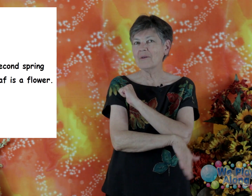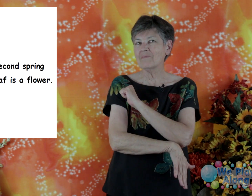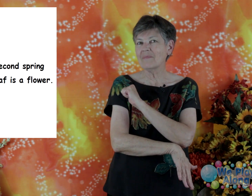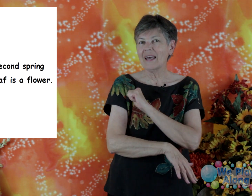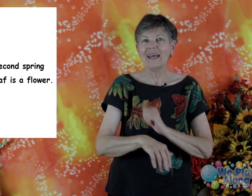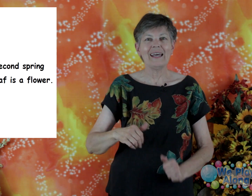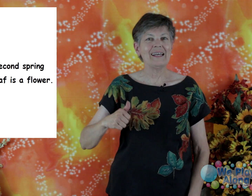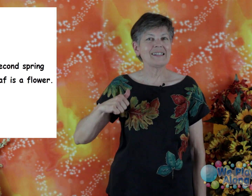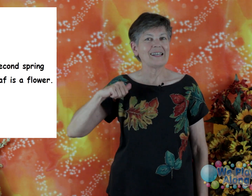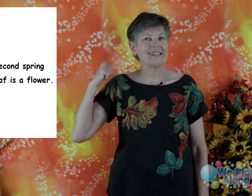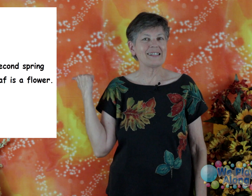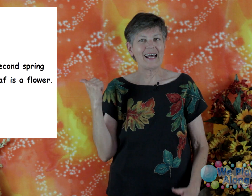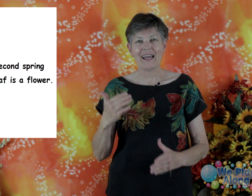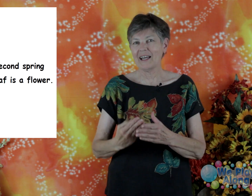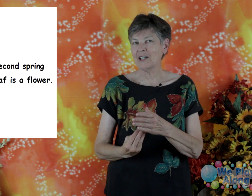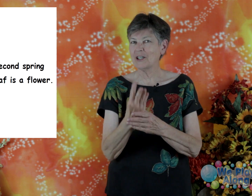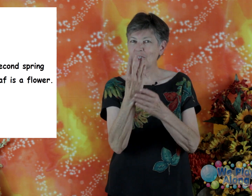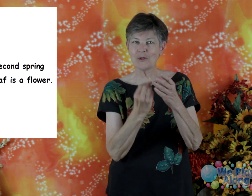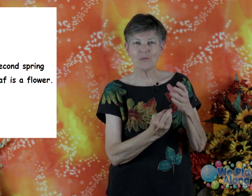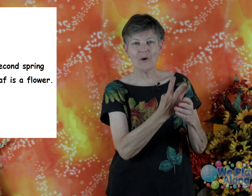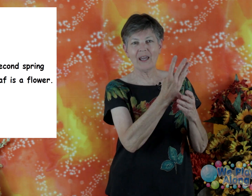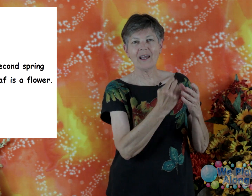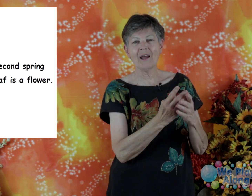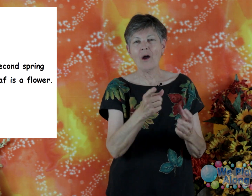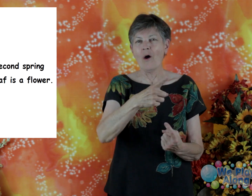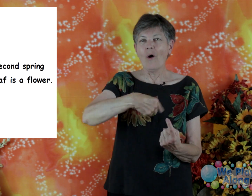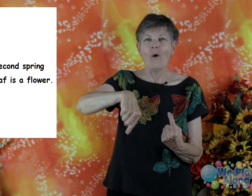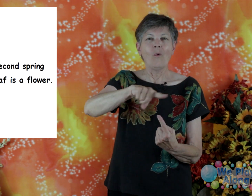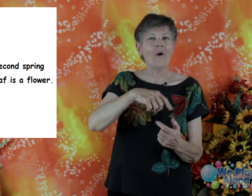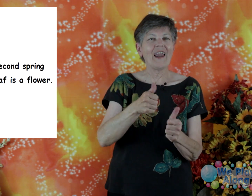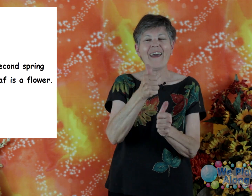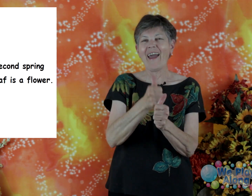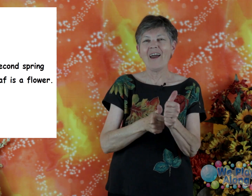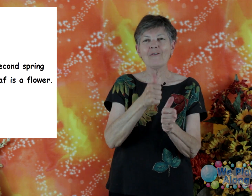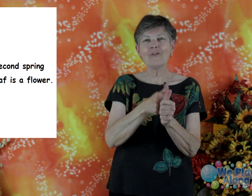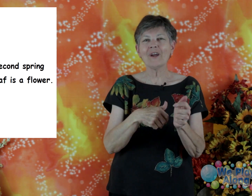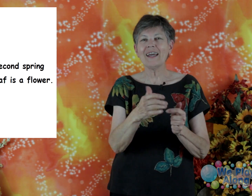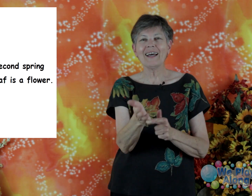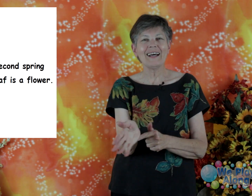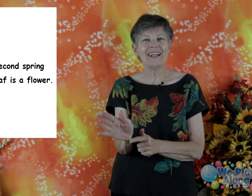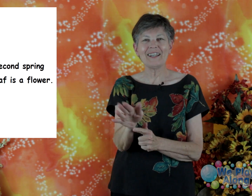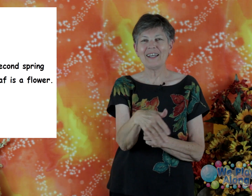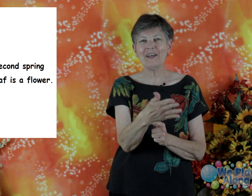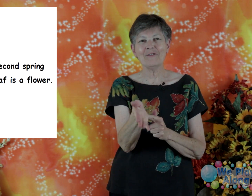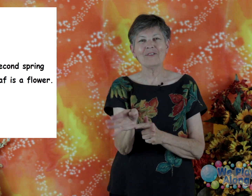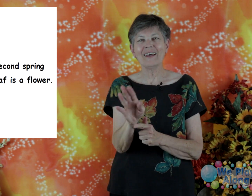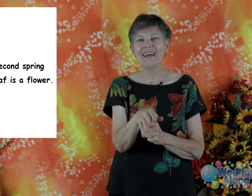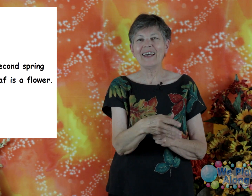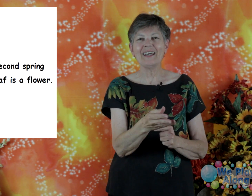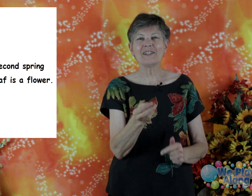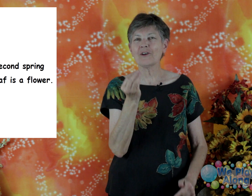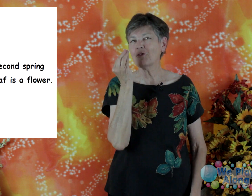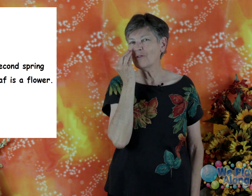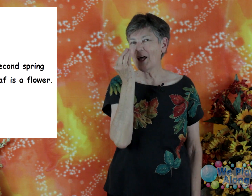Autumn is a second spring when every leaf is a